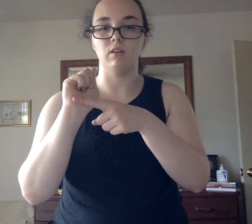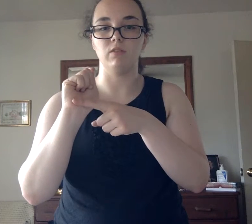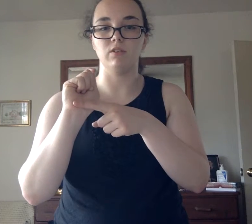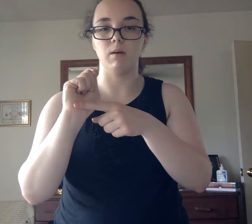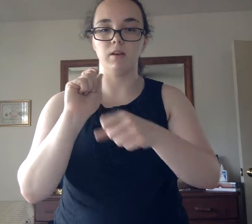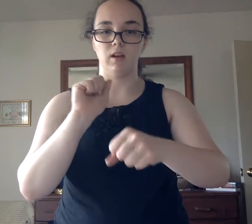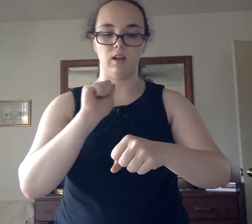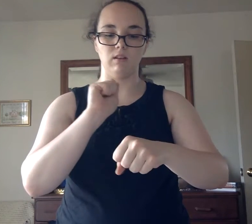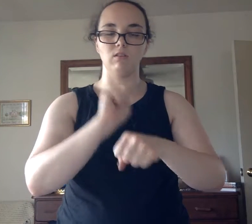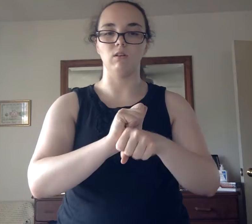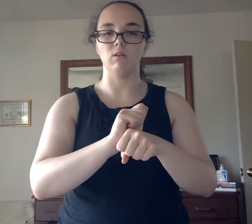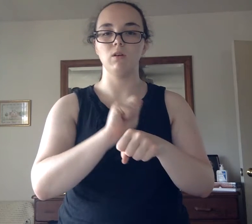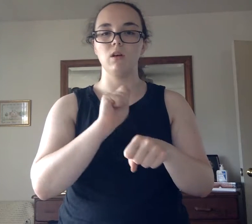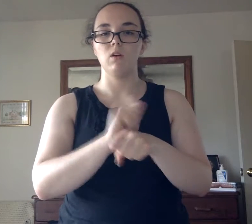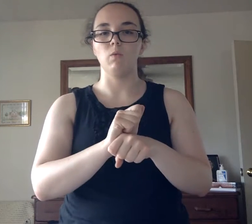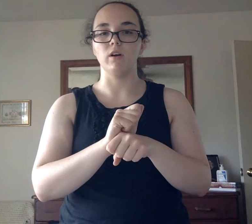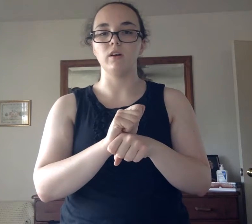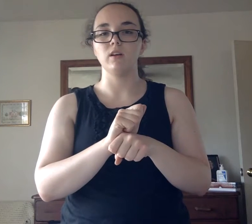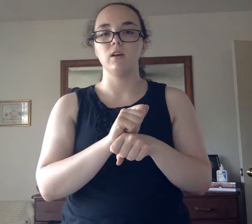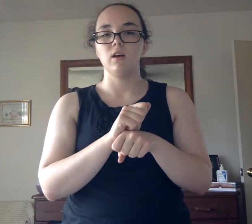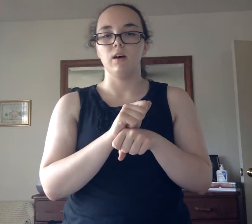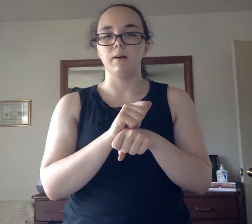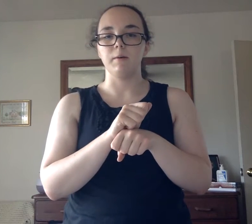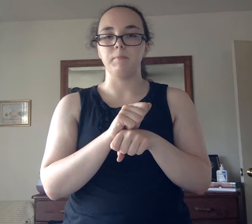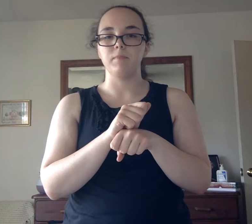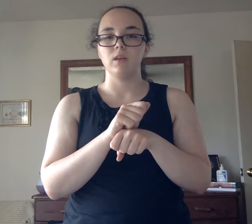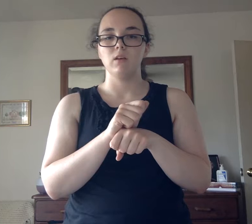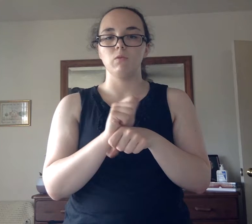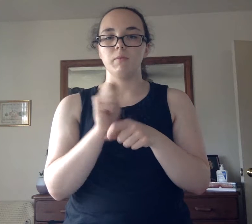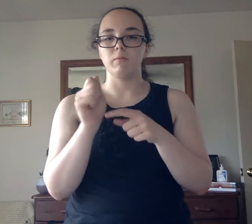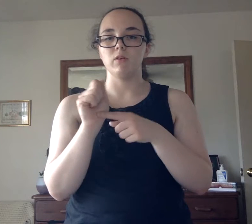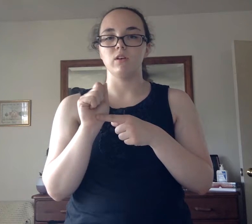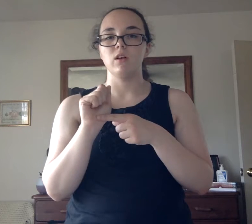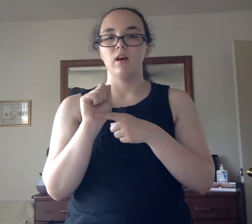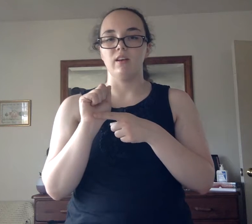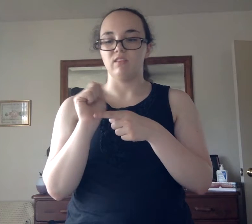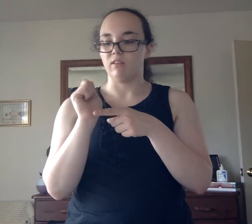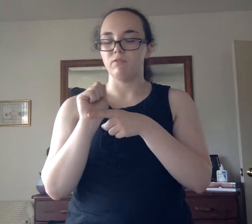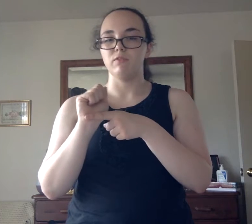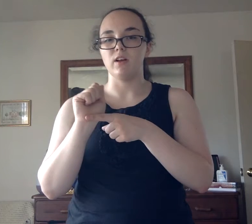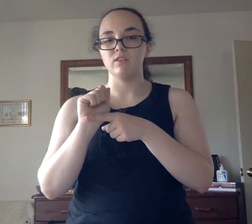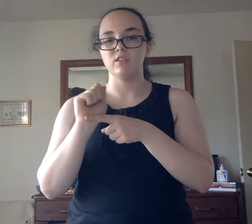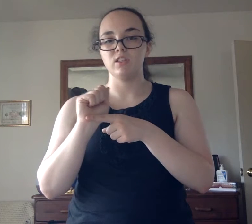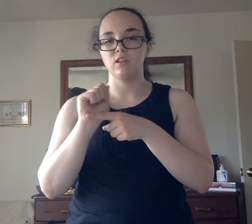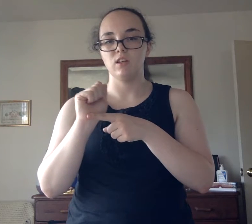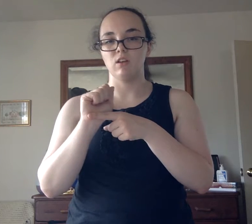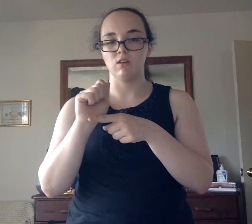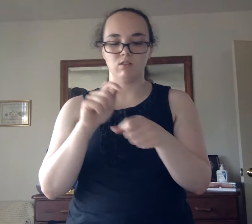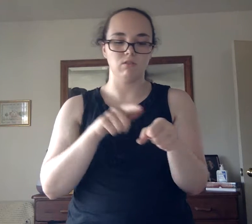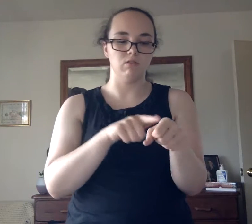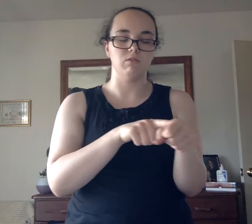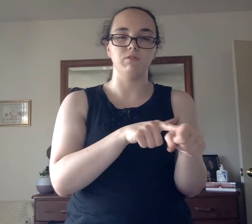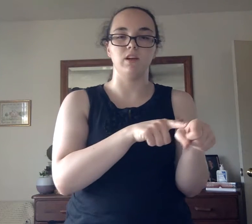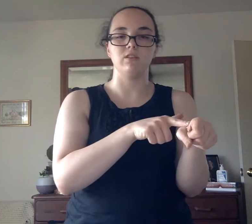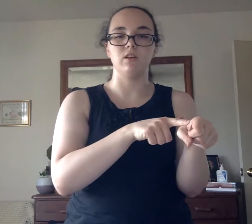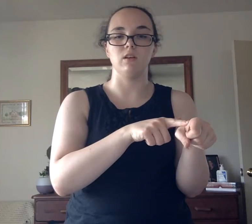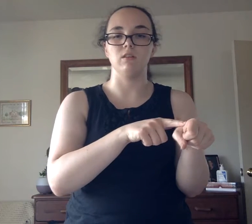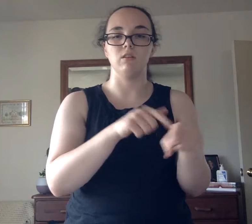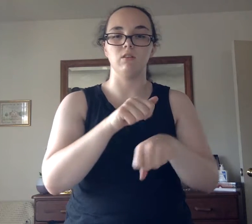your dominant hand. So work. Remember I said flush here to flush here. You don't want